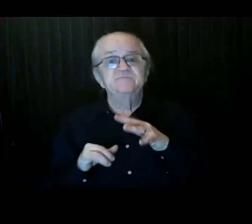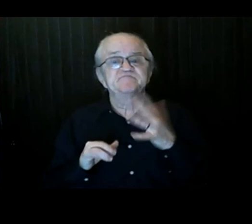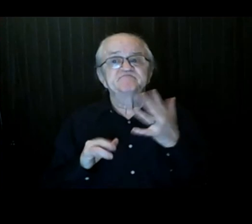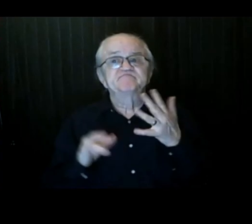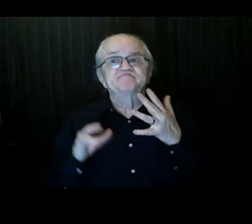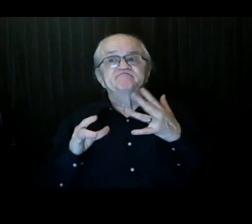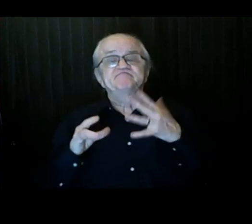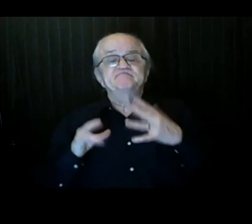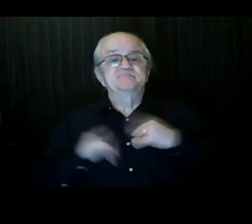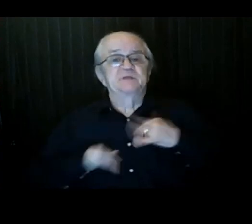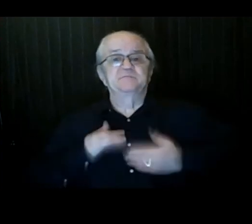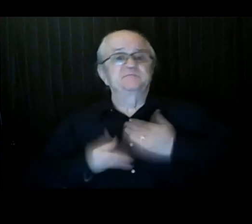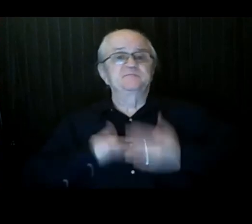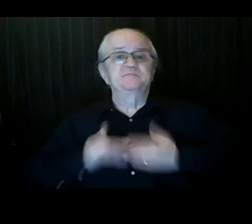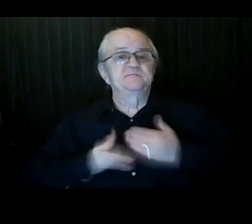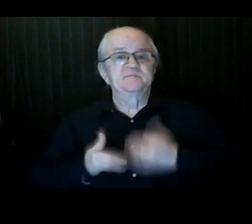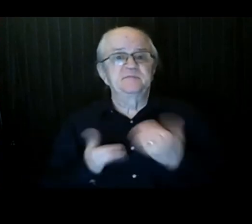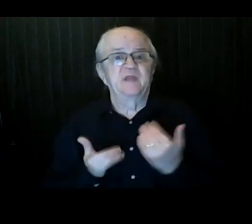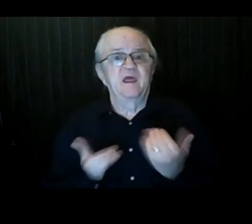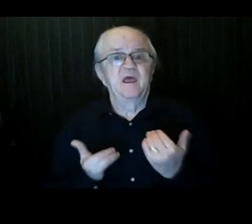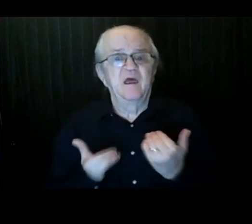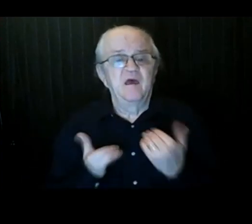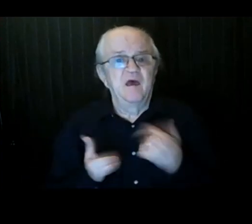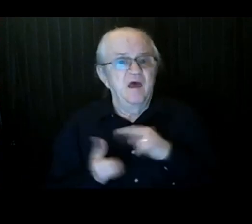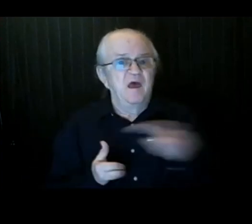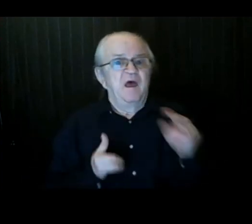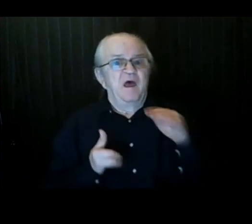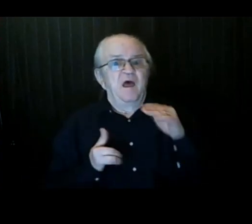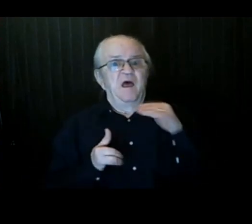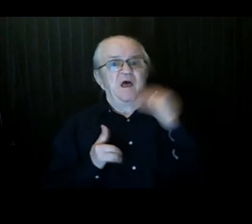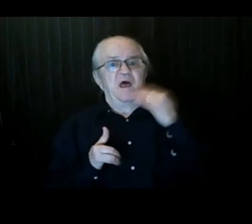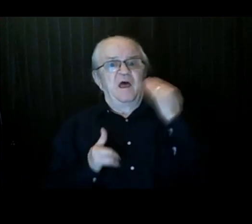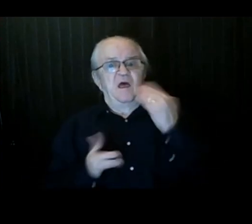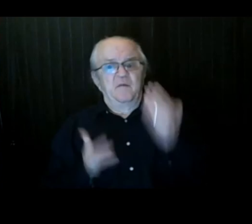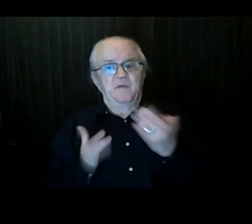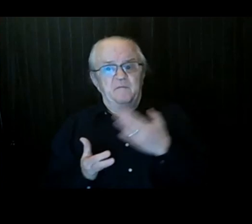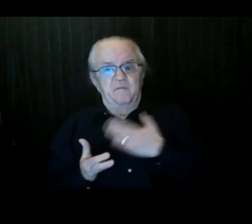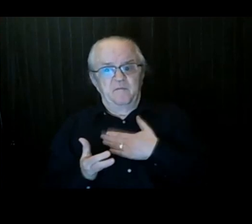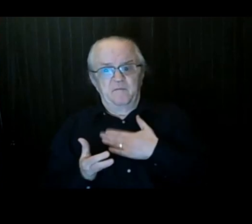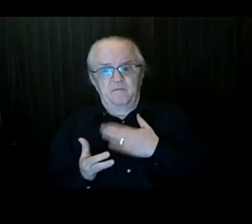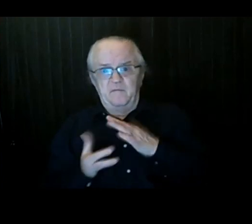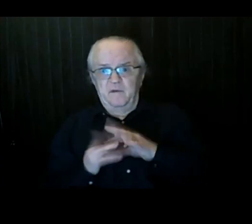figure out what was happening. And when I saw her laughing, I realized, well, maybe my line was funny.